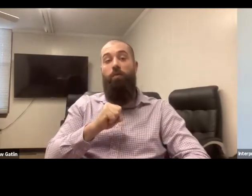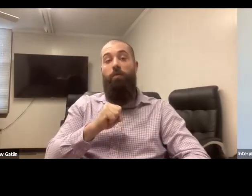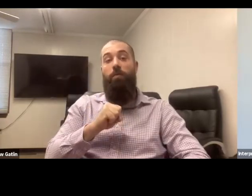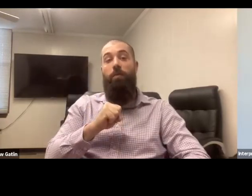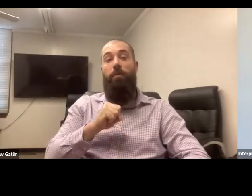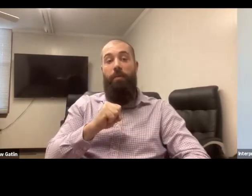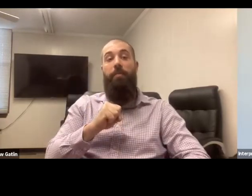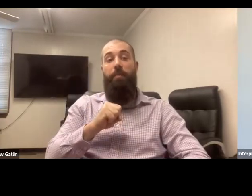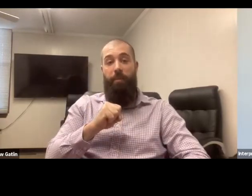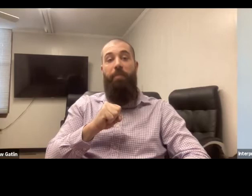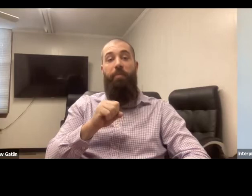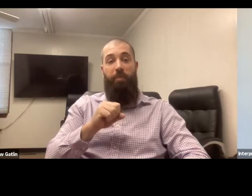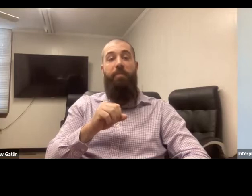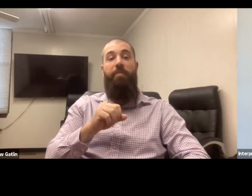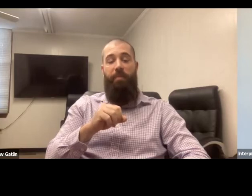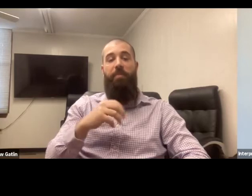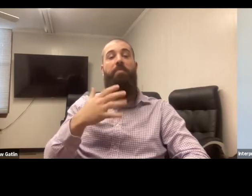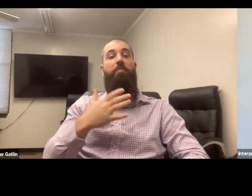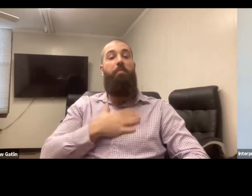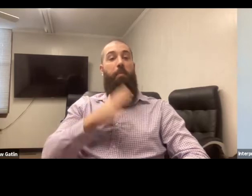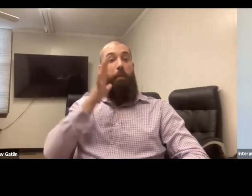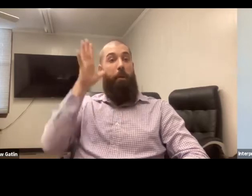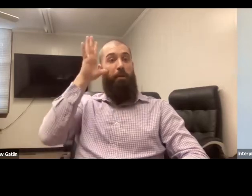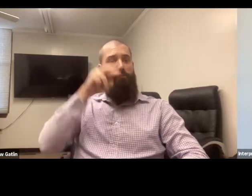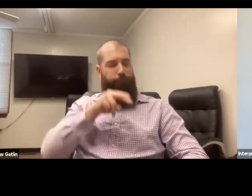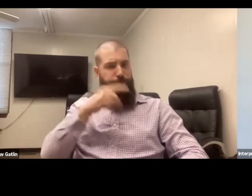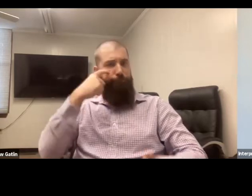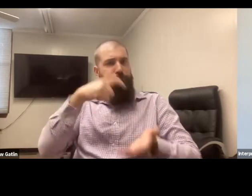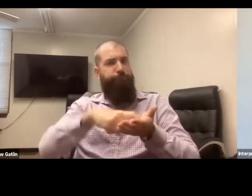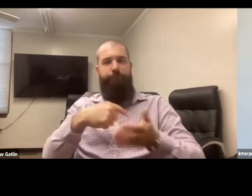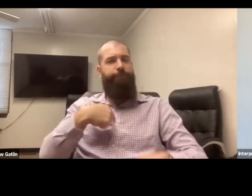I was born, and when I was 18 months old,